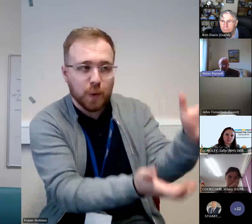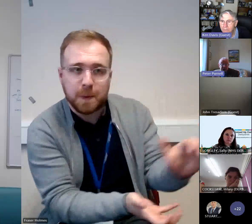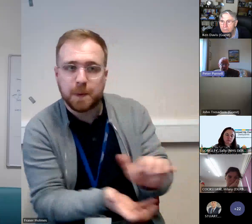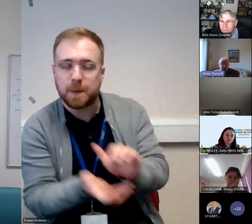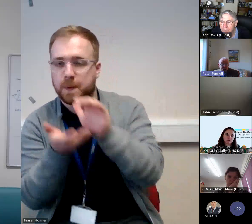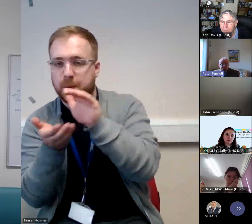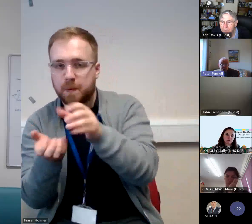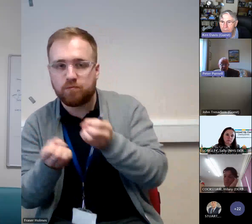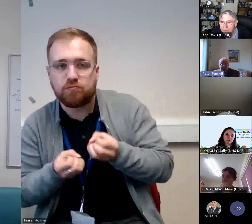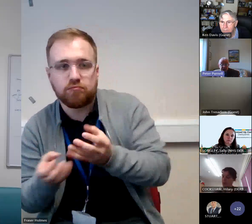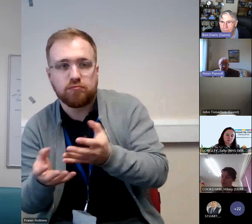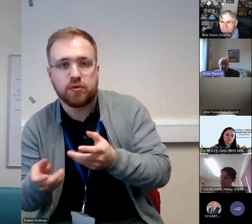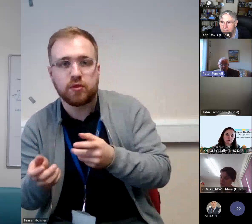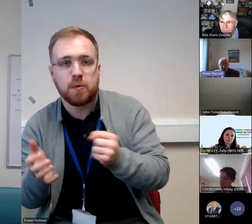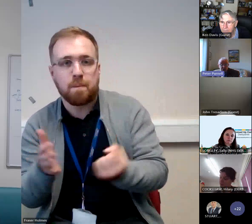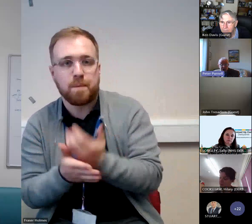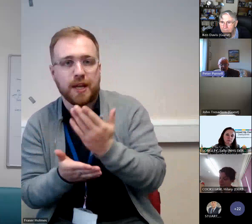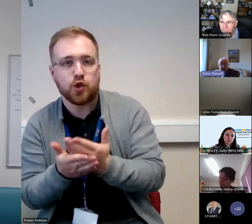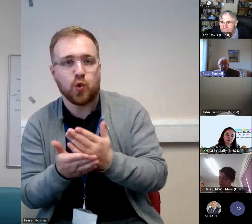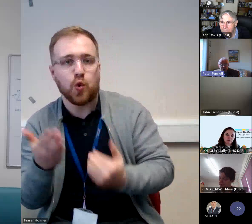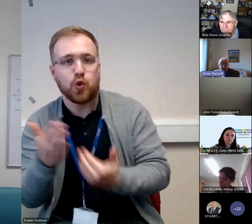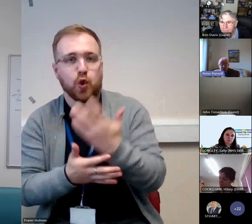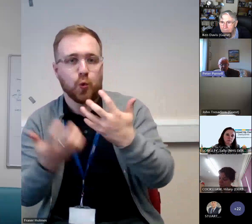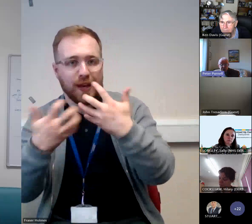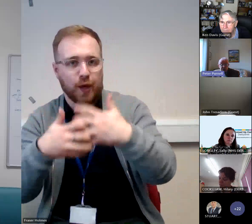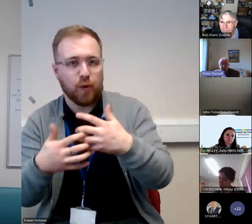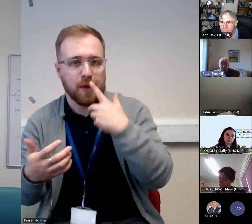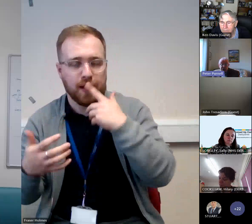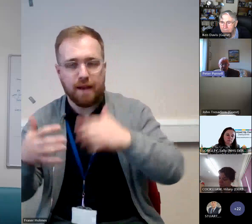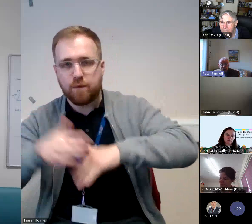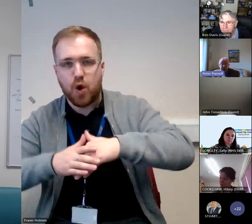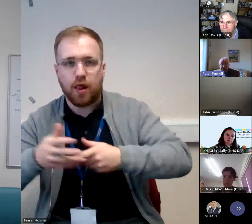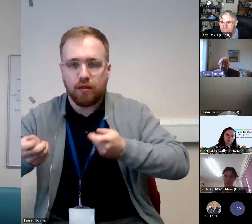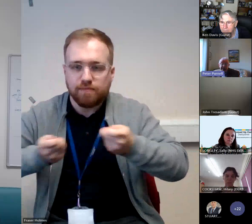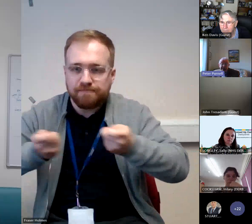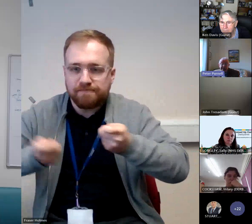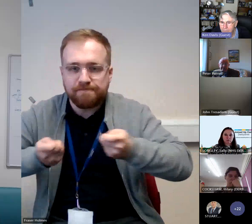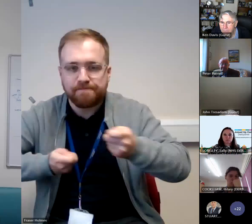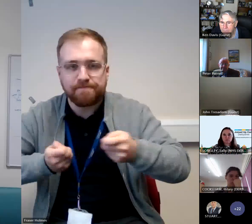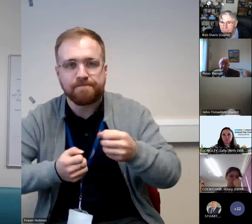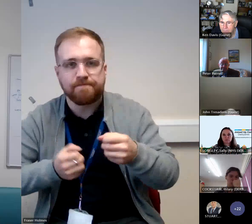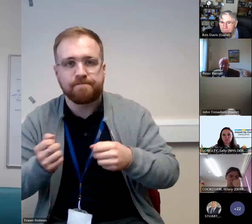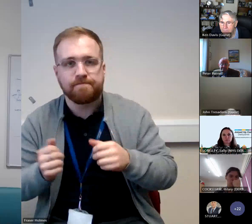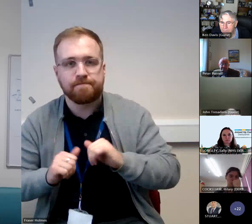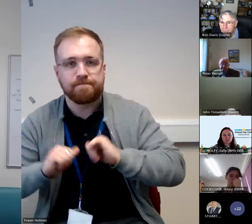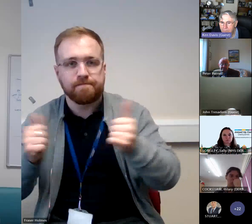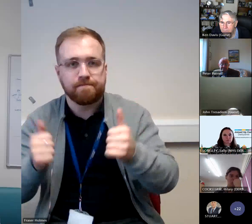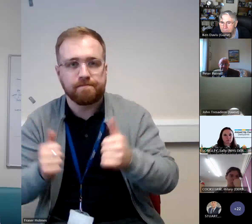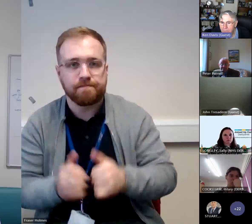actually make sure the new kit is properly operated to full its capacity?